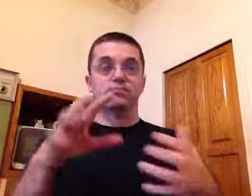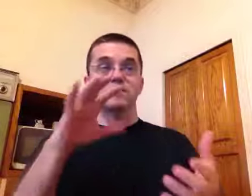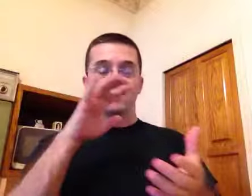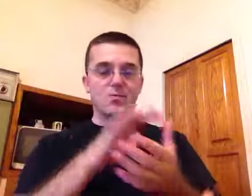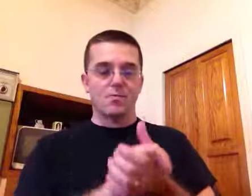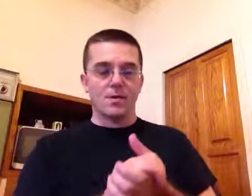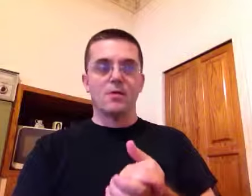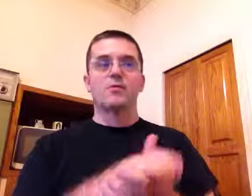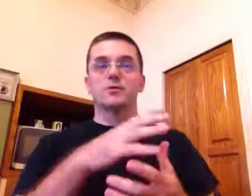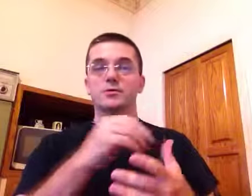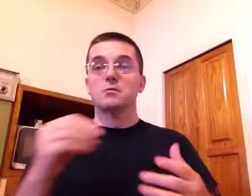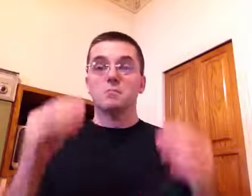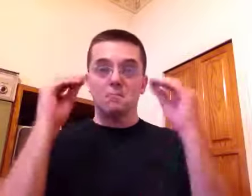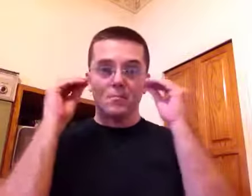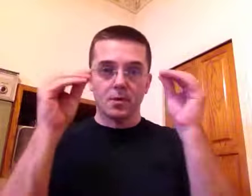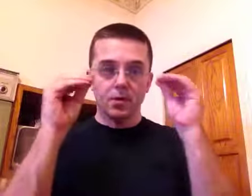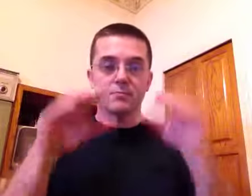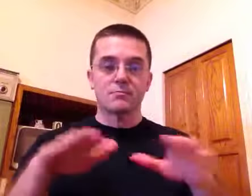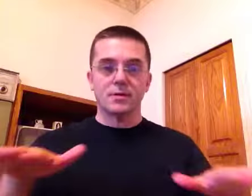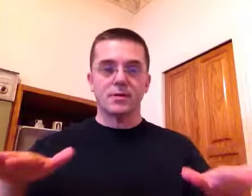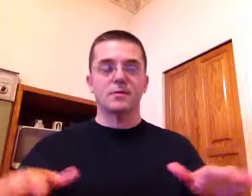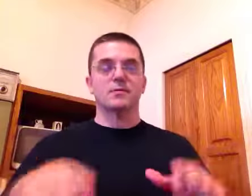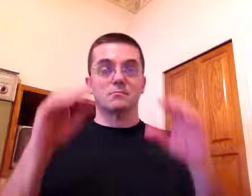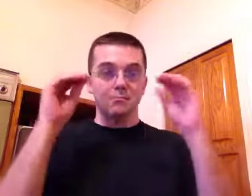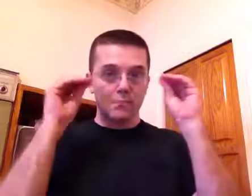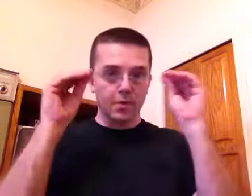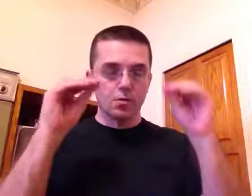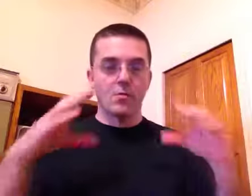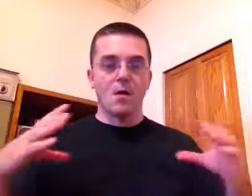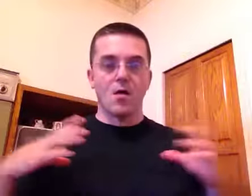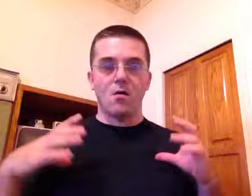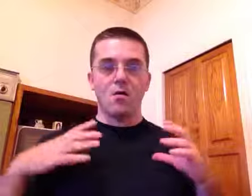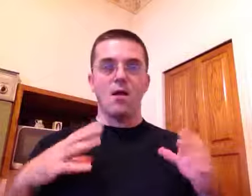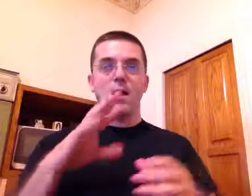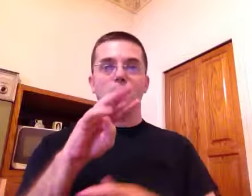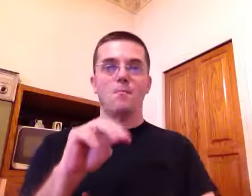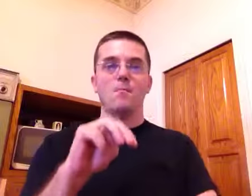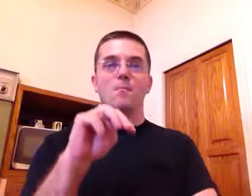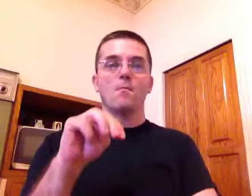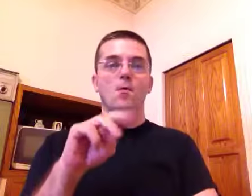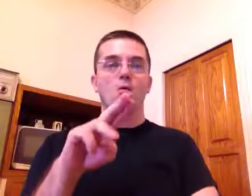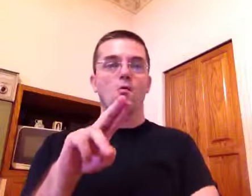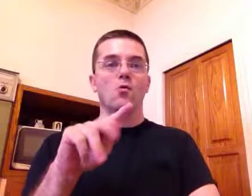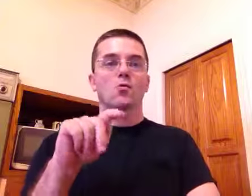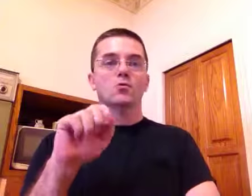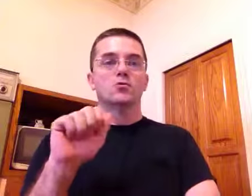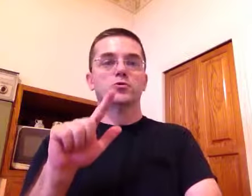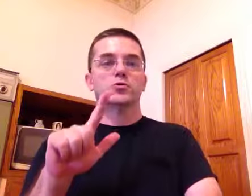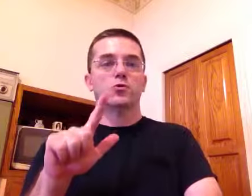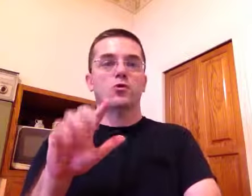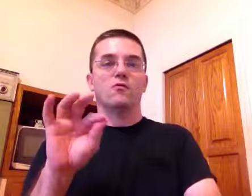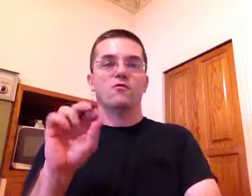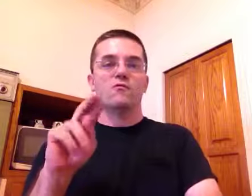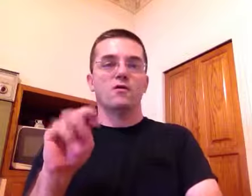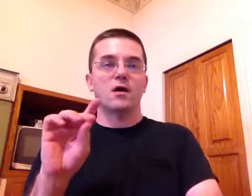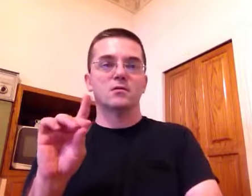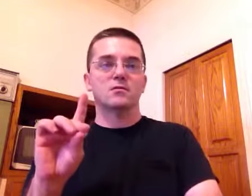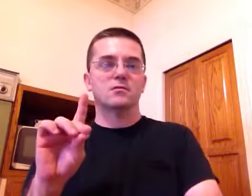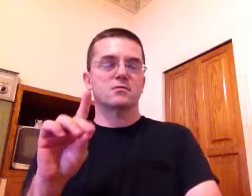money, teach them about their retirement and about mutual funds, teach them all the different things about money that you should have